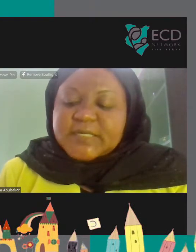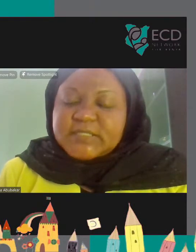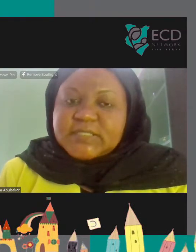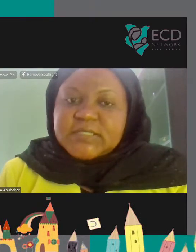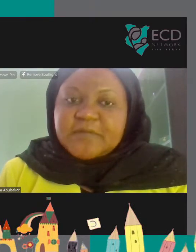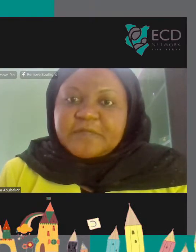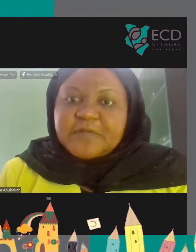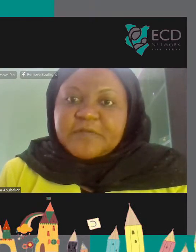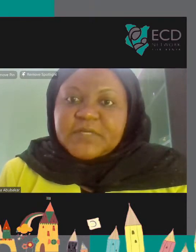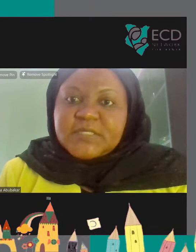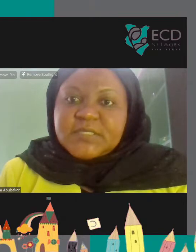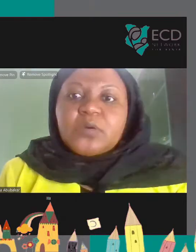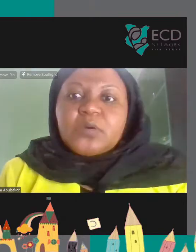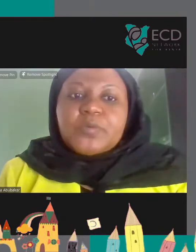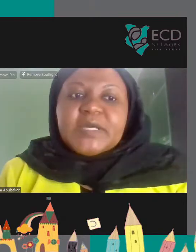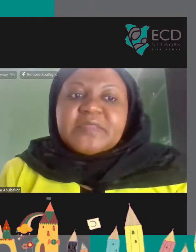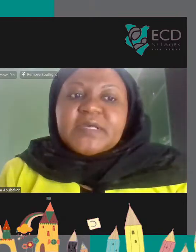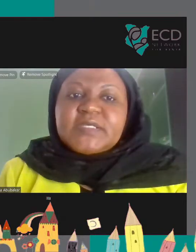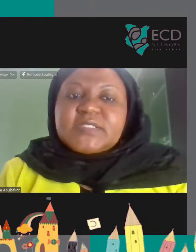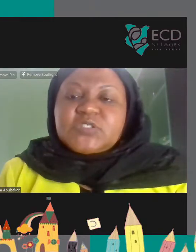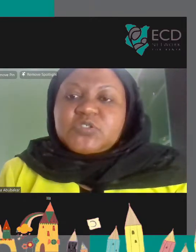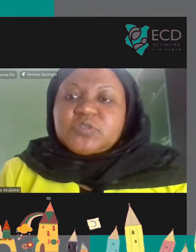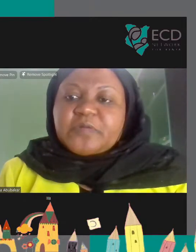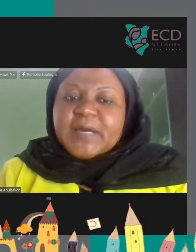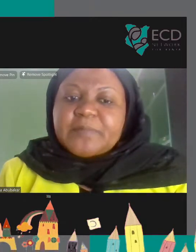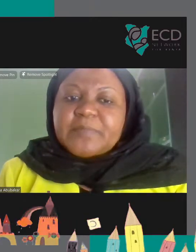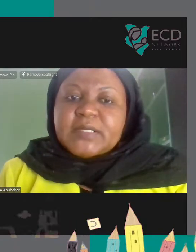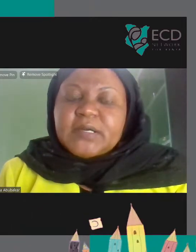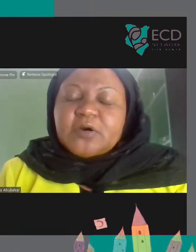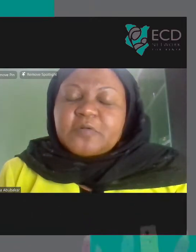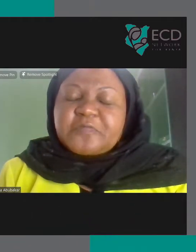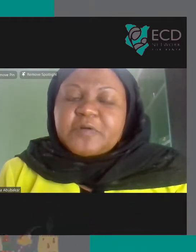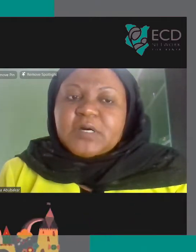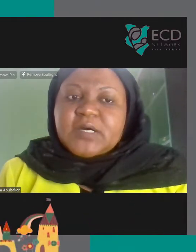socioeconomic challenges they face. We at the Institute of